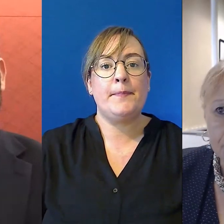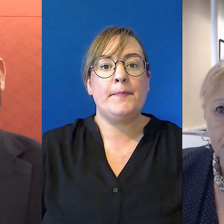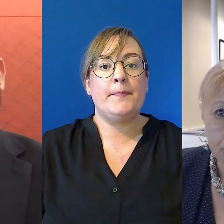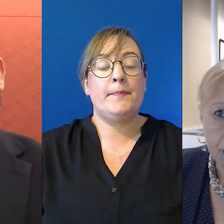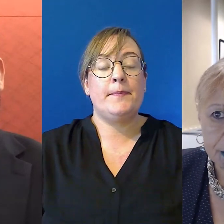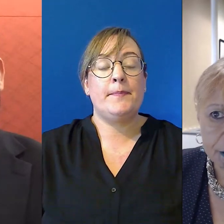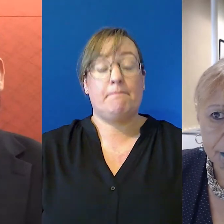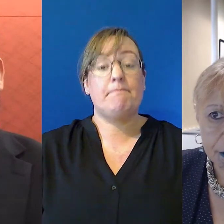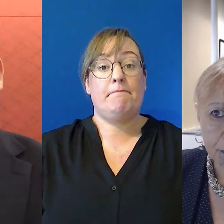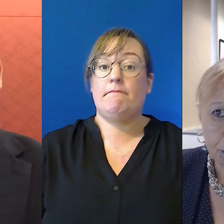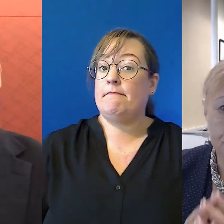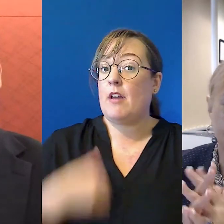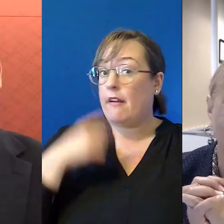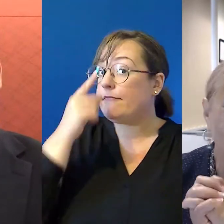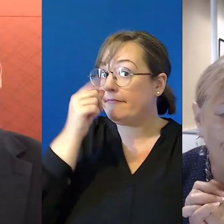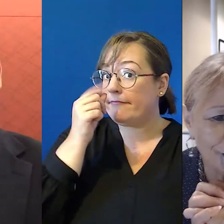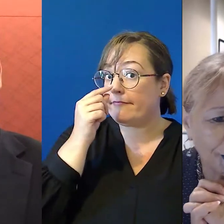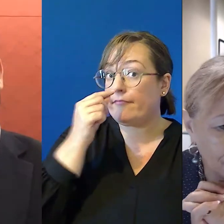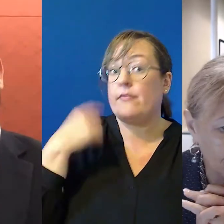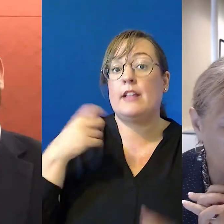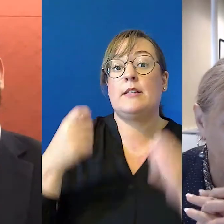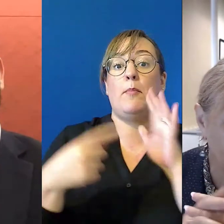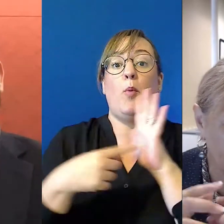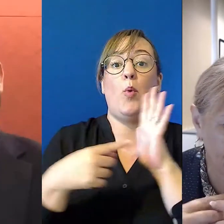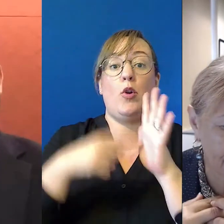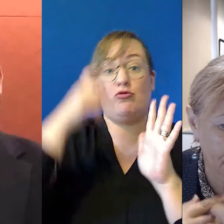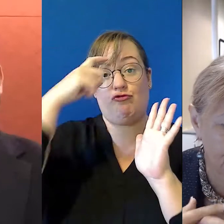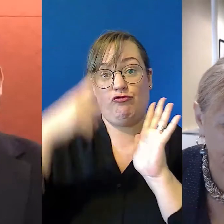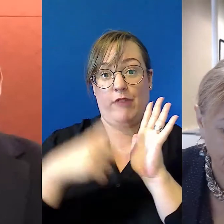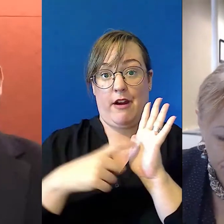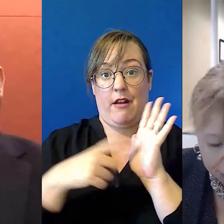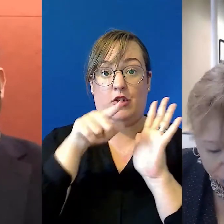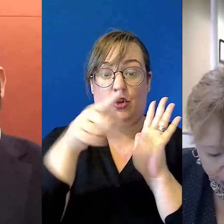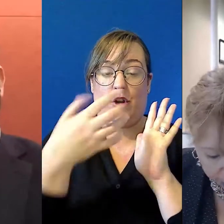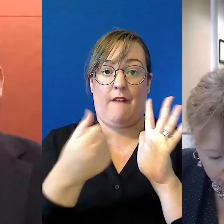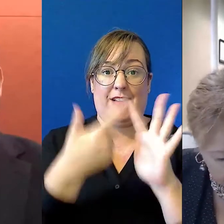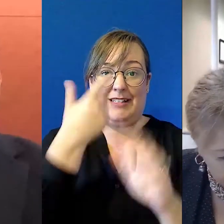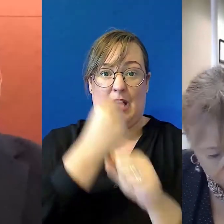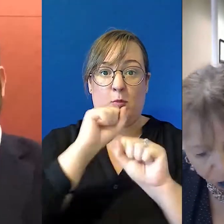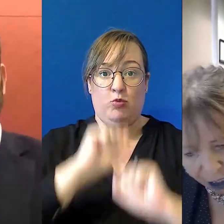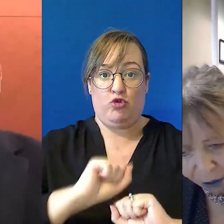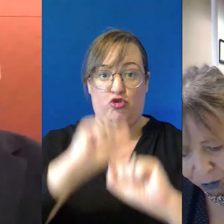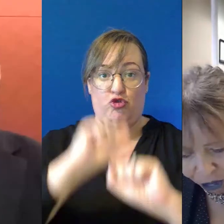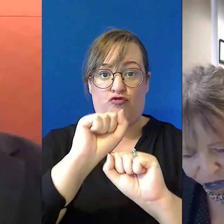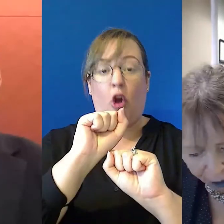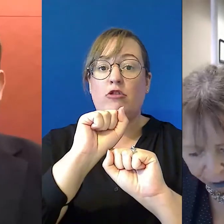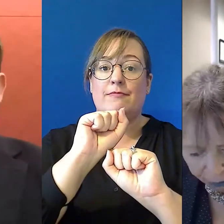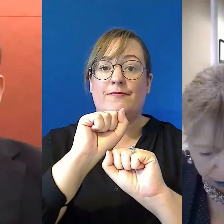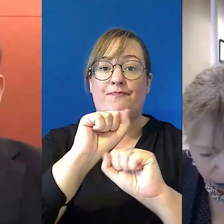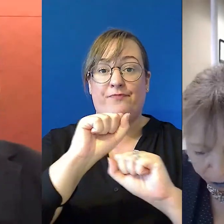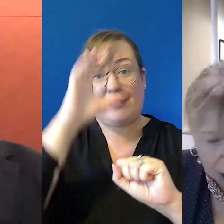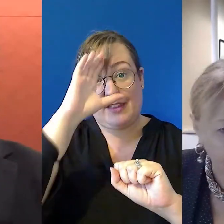think it's important to recognise that you have examples in your own country, in Australia, which